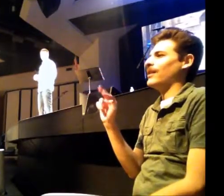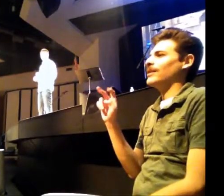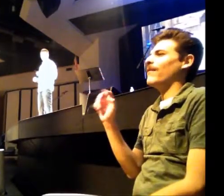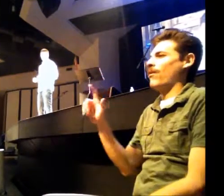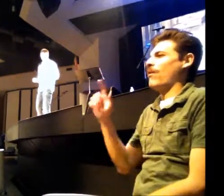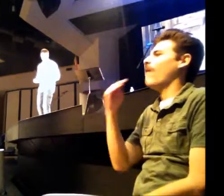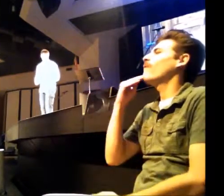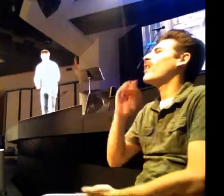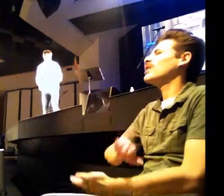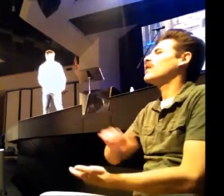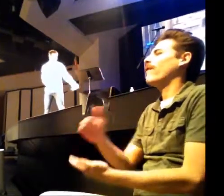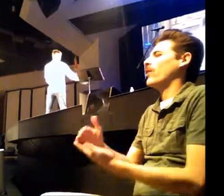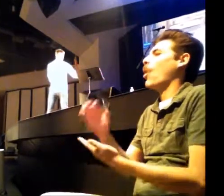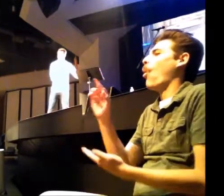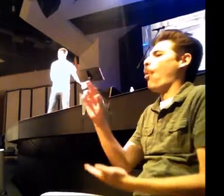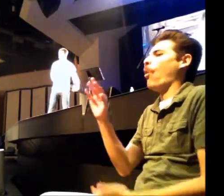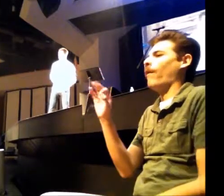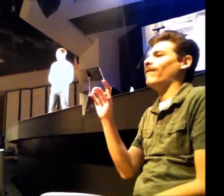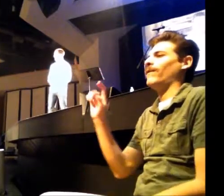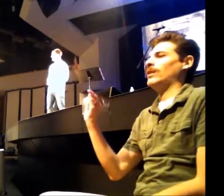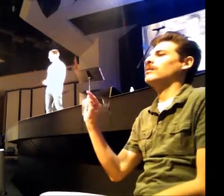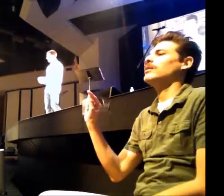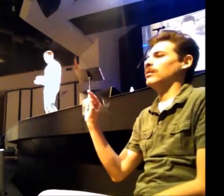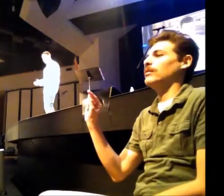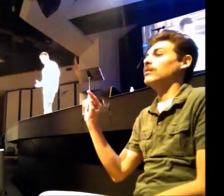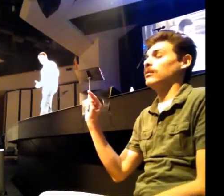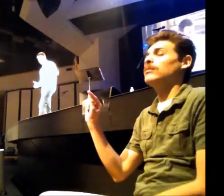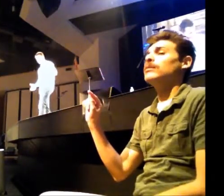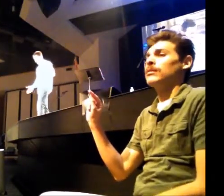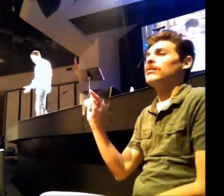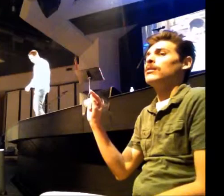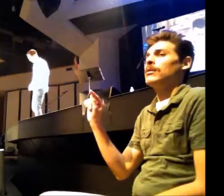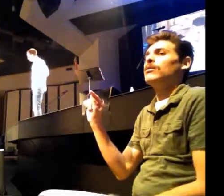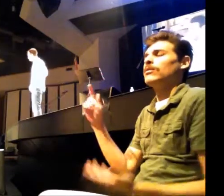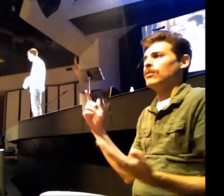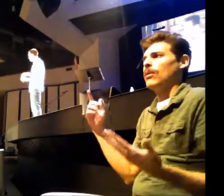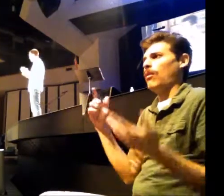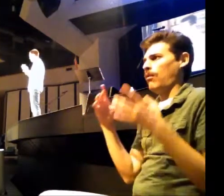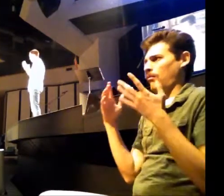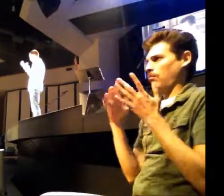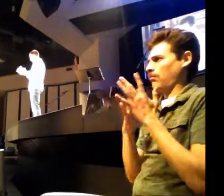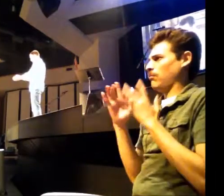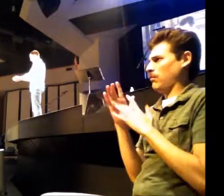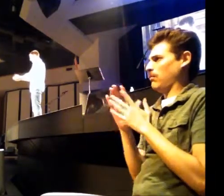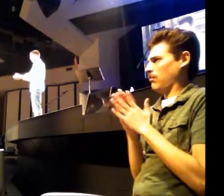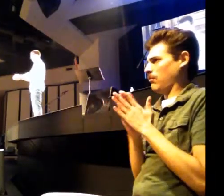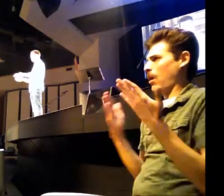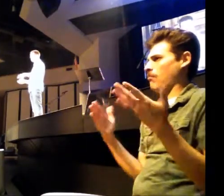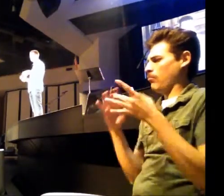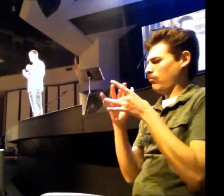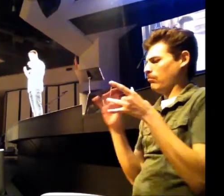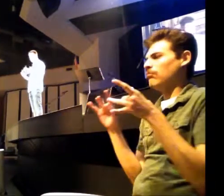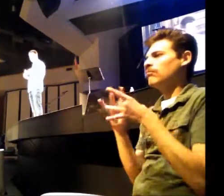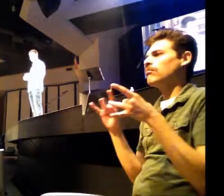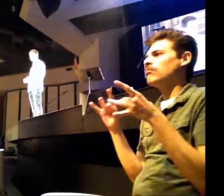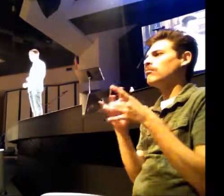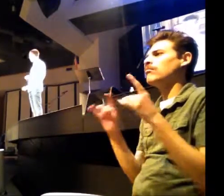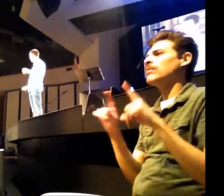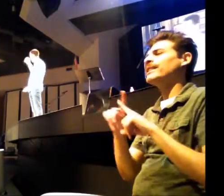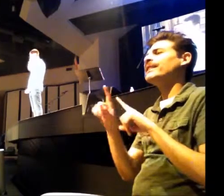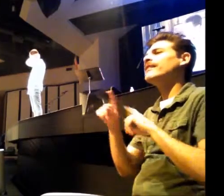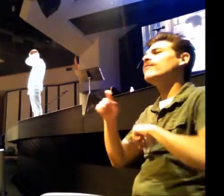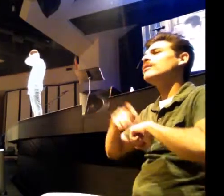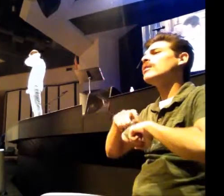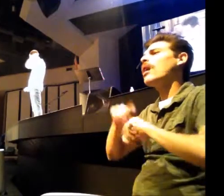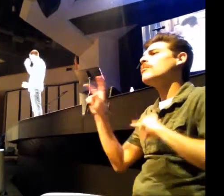come together and they're to tell the story of all that God's done, of where they've been and how all this has played out. And they're to remember and reflect upon just who they now